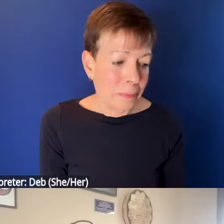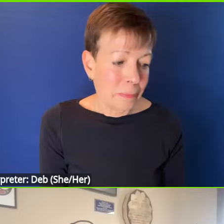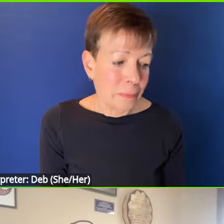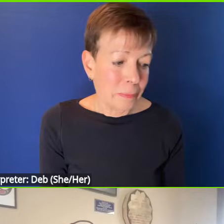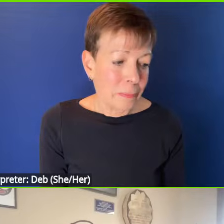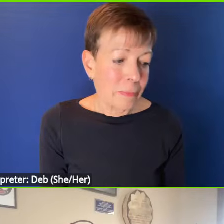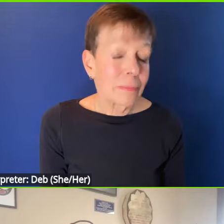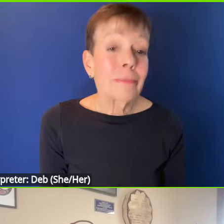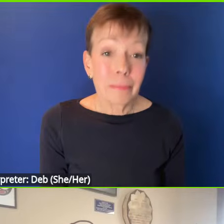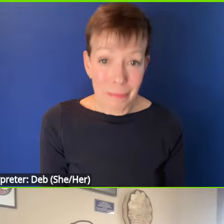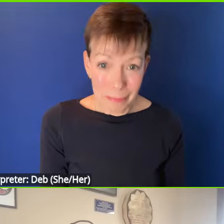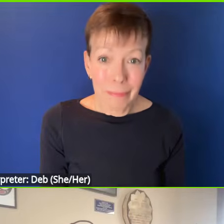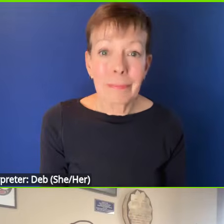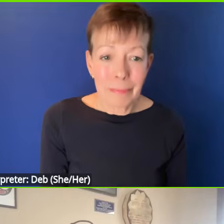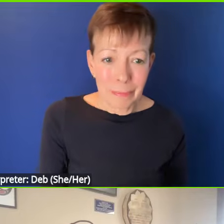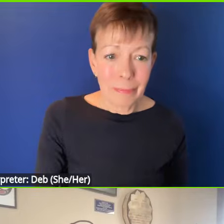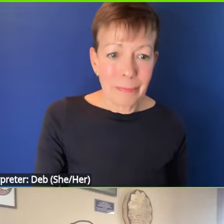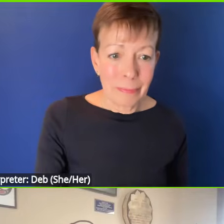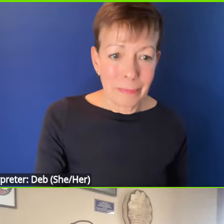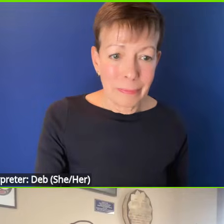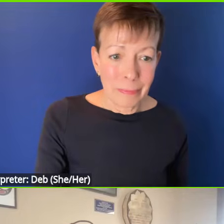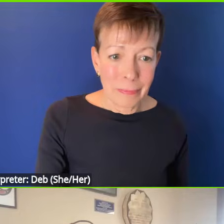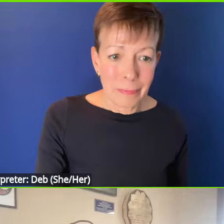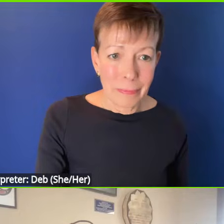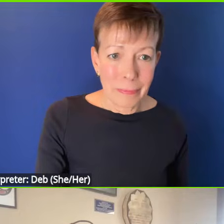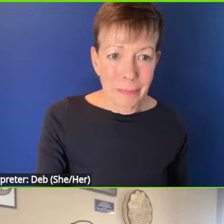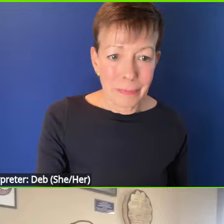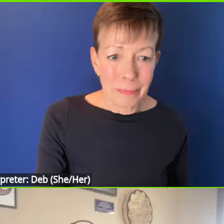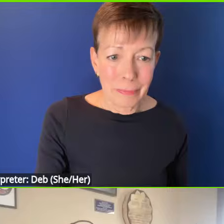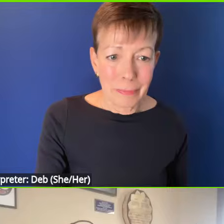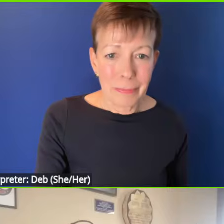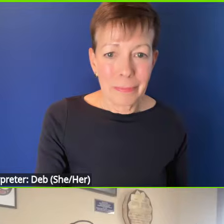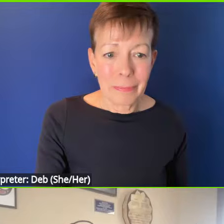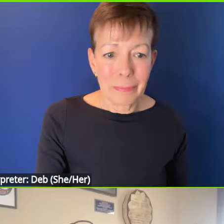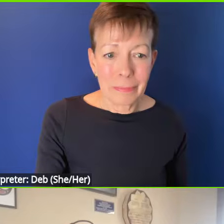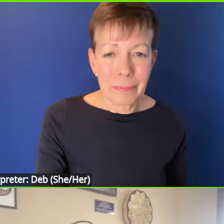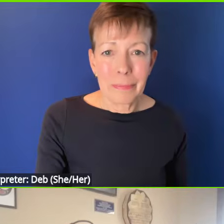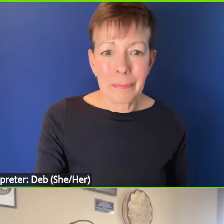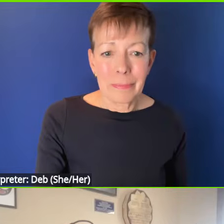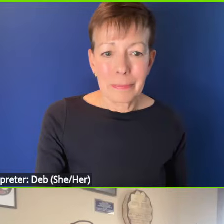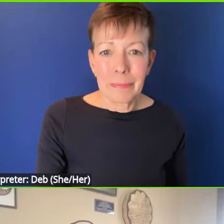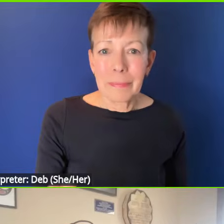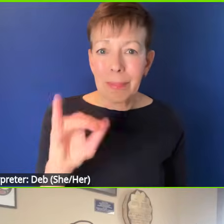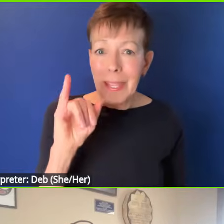If I unmute, unfortunately, we've got some technical issues